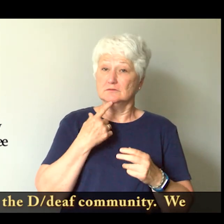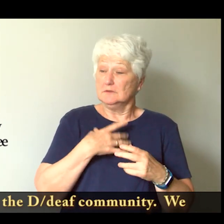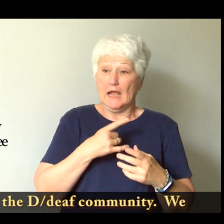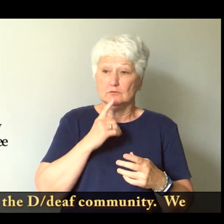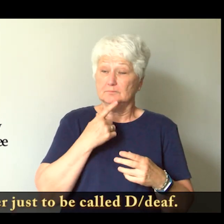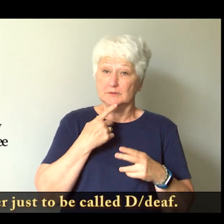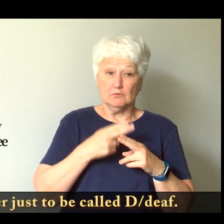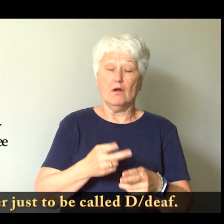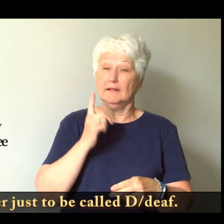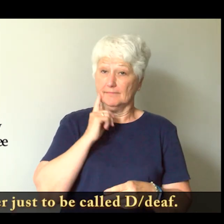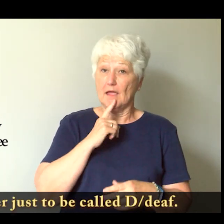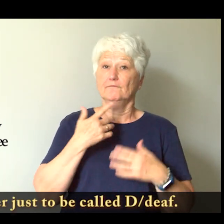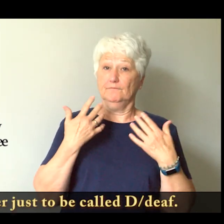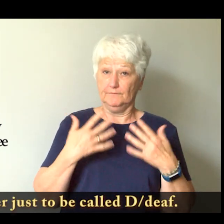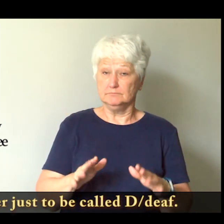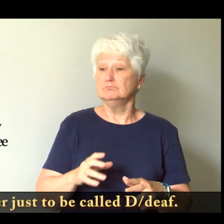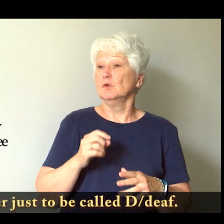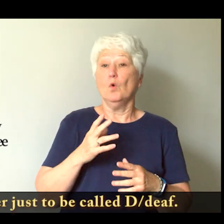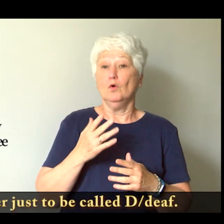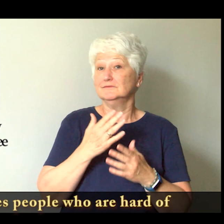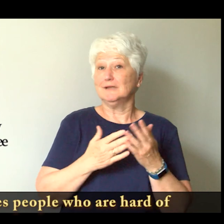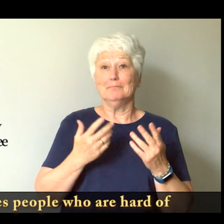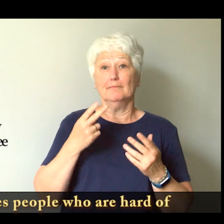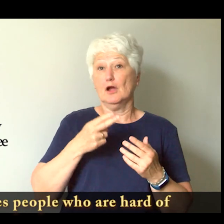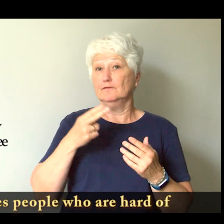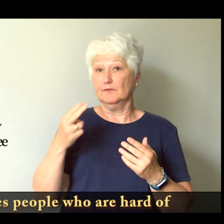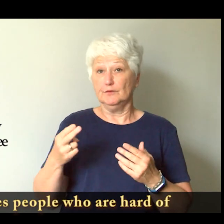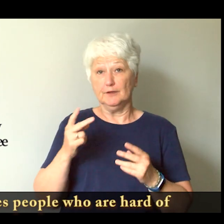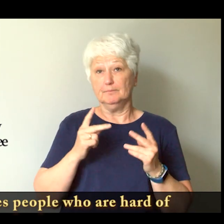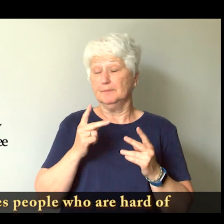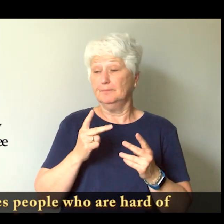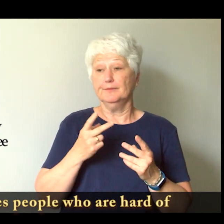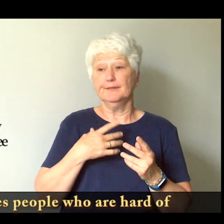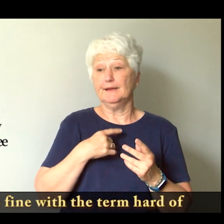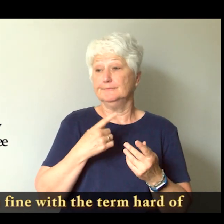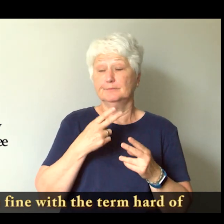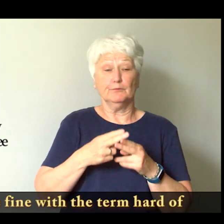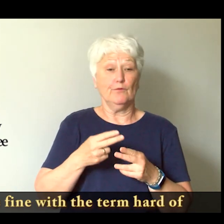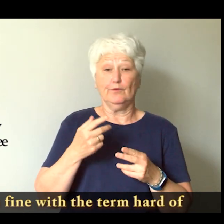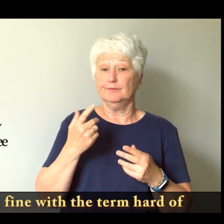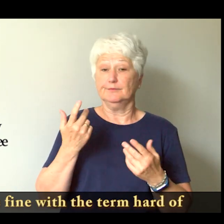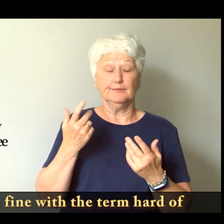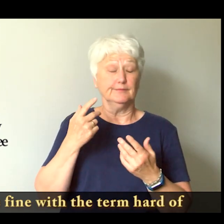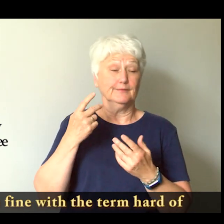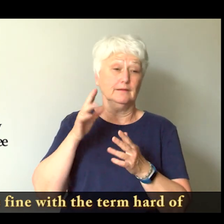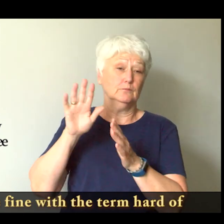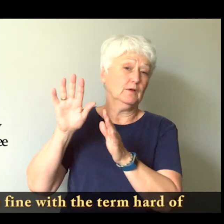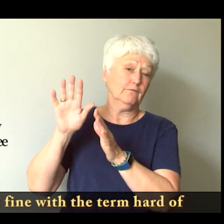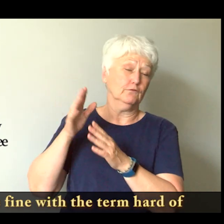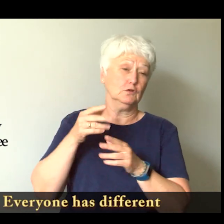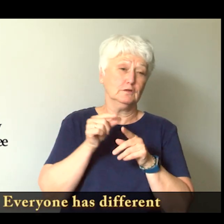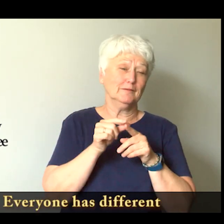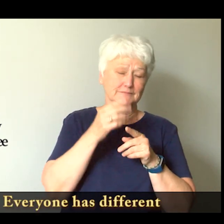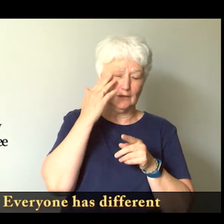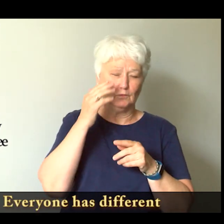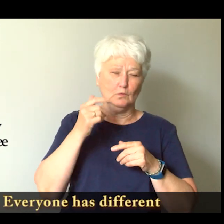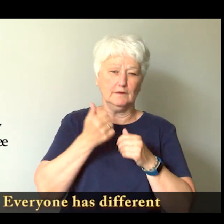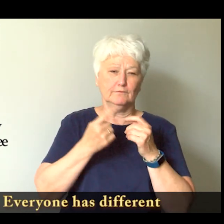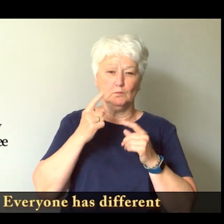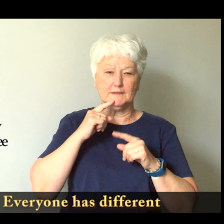We would prefer just to be called deaf. Sometimes people who are hard of hearing are fine with the term hard of hearing. Everyone